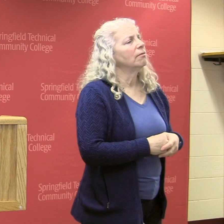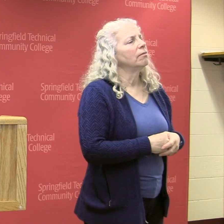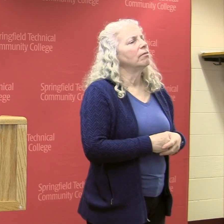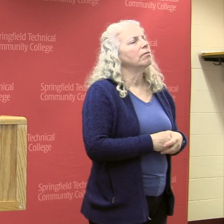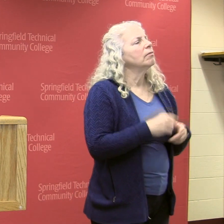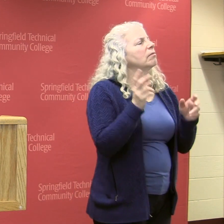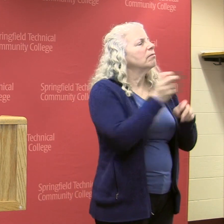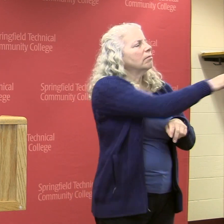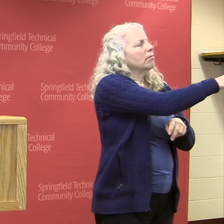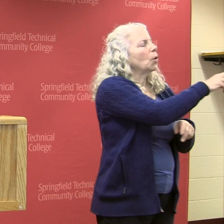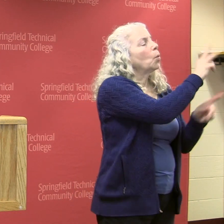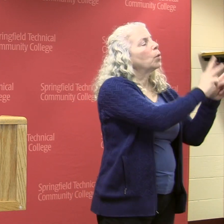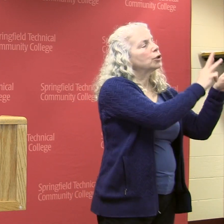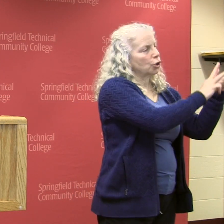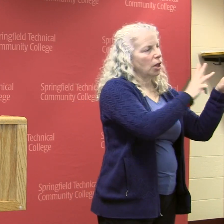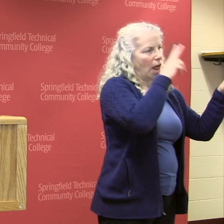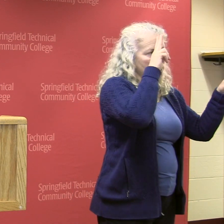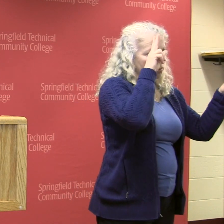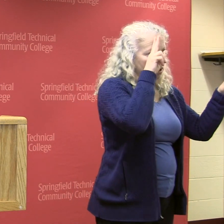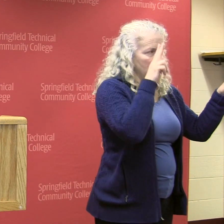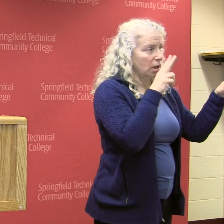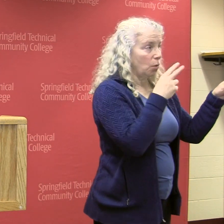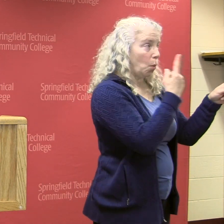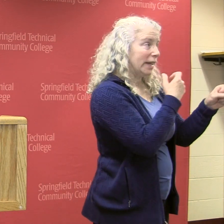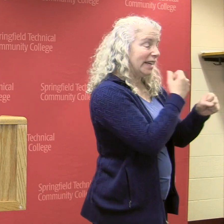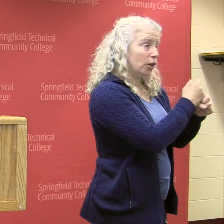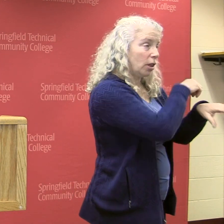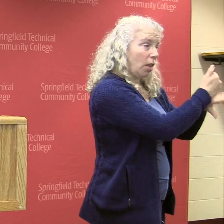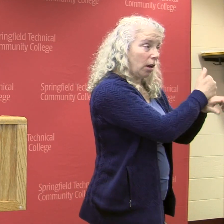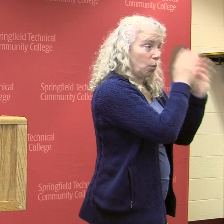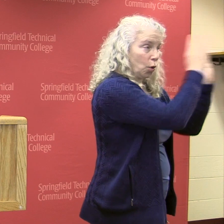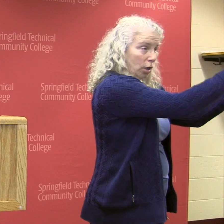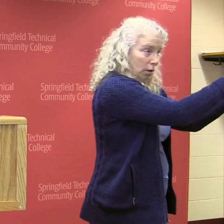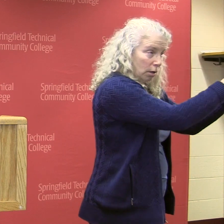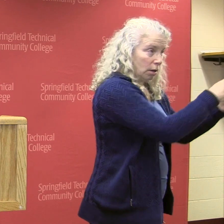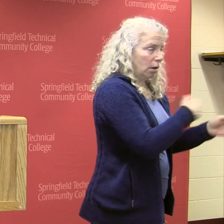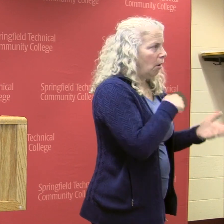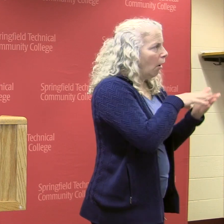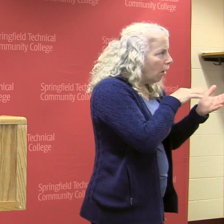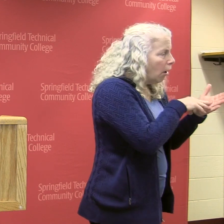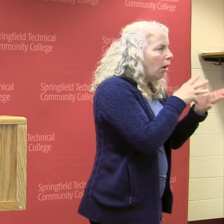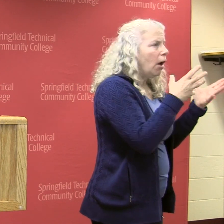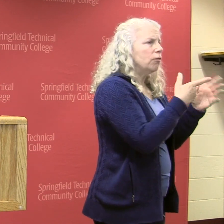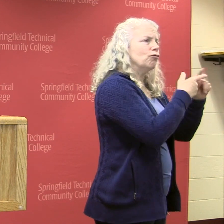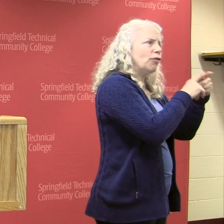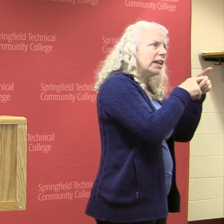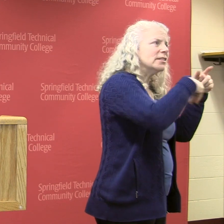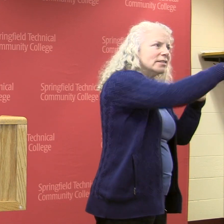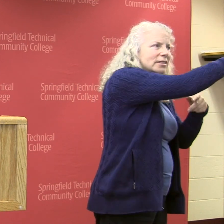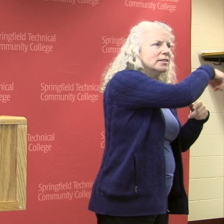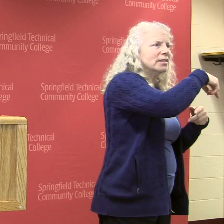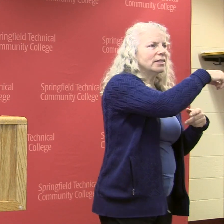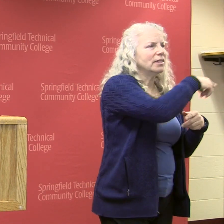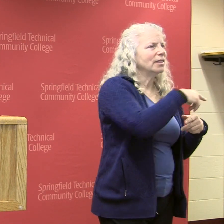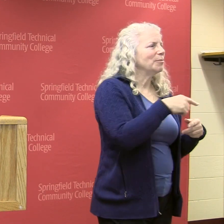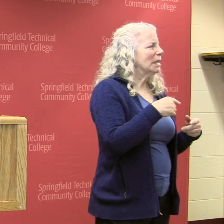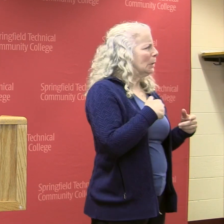Then I went to Worcester Hospital. I stayed there for a year in a lock unit. I learned a lot and made a lot of friends. It was a struggle not